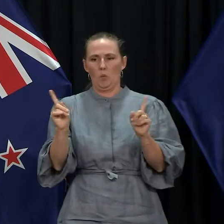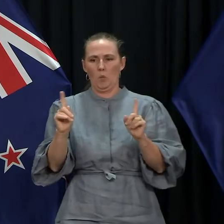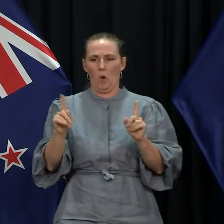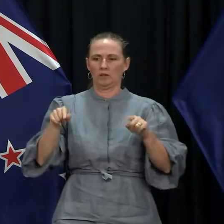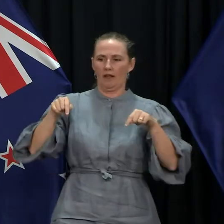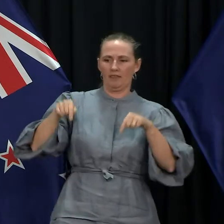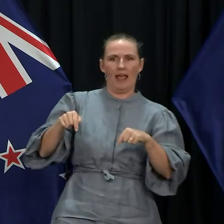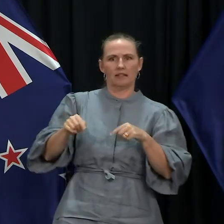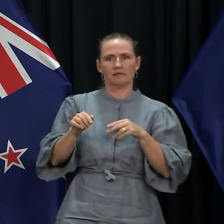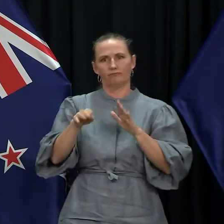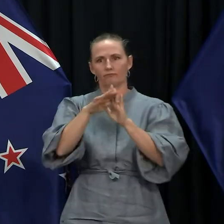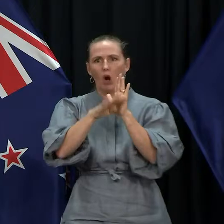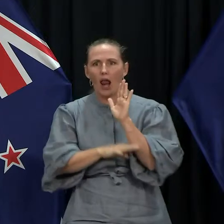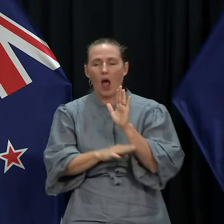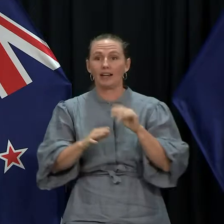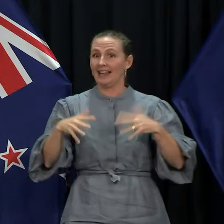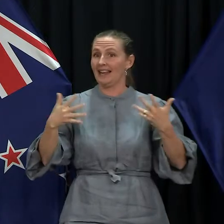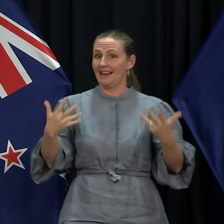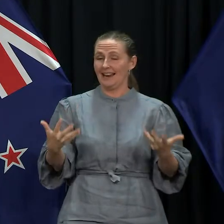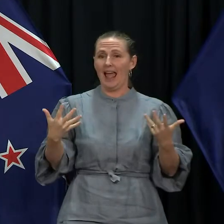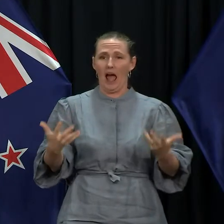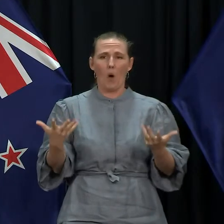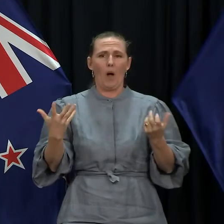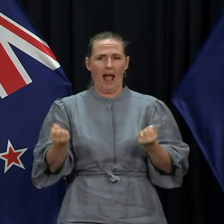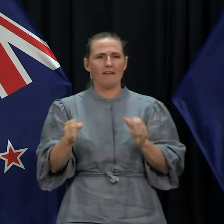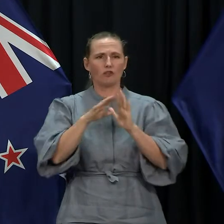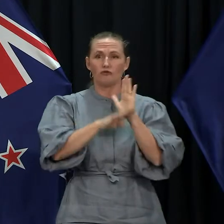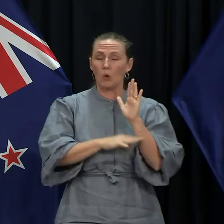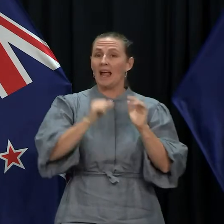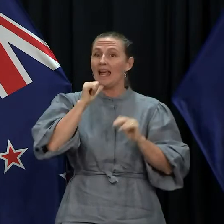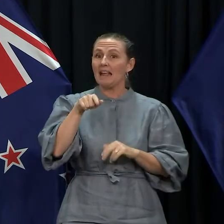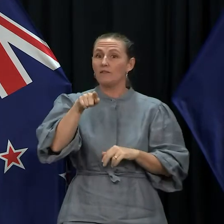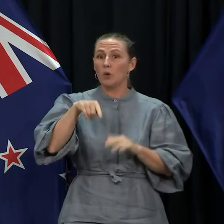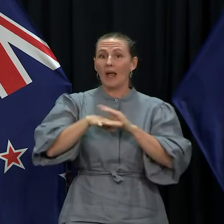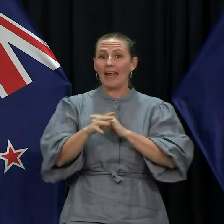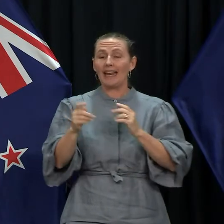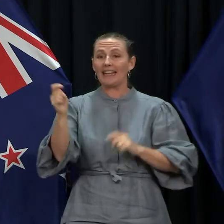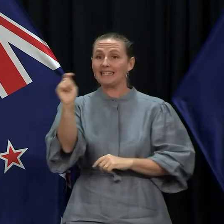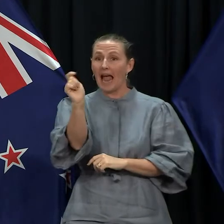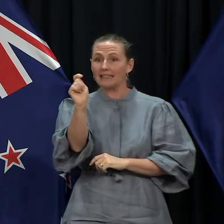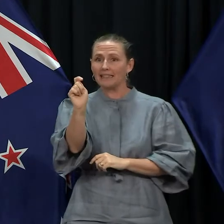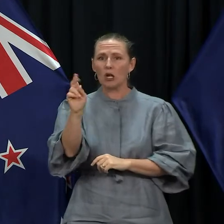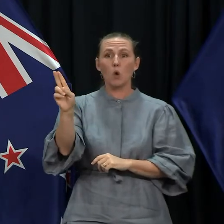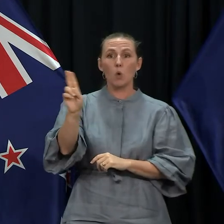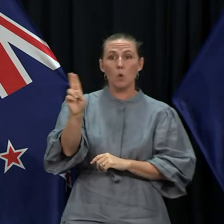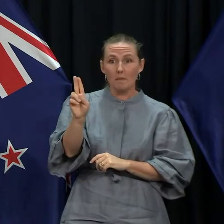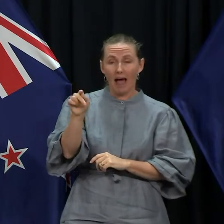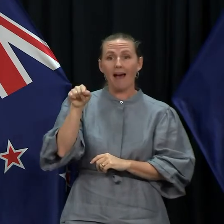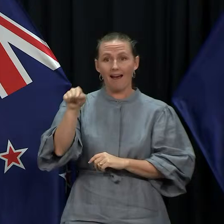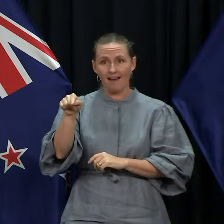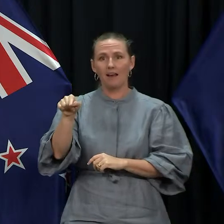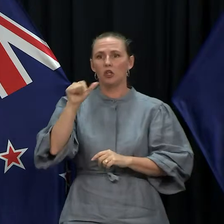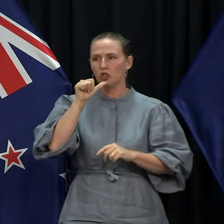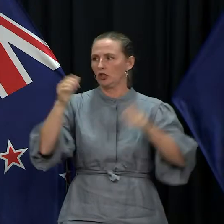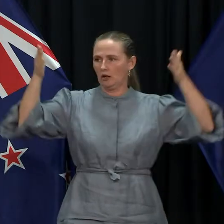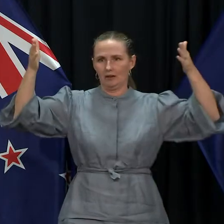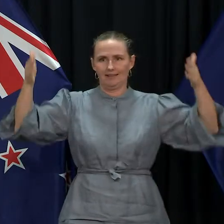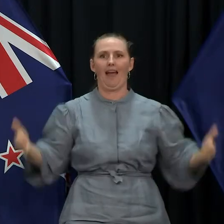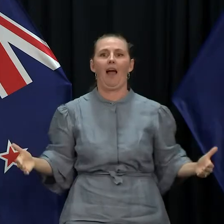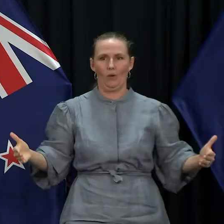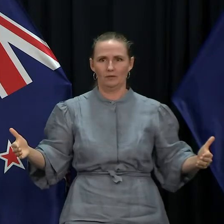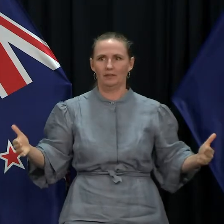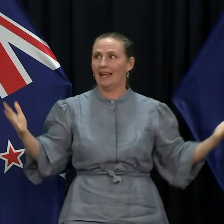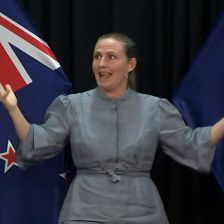that people can think about now. If you're travelling in an Uber, drop down the windows in the Uber. That can create an airflow that